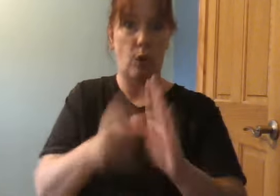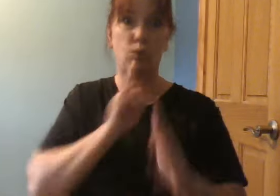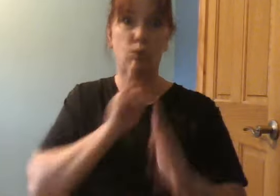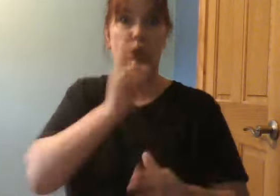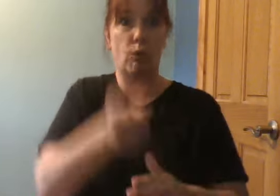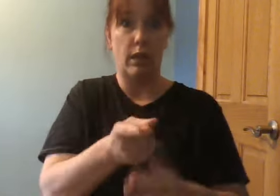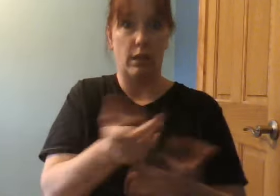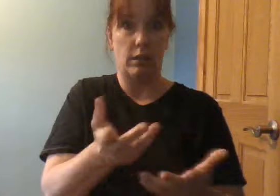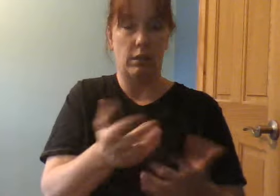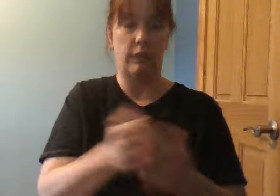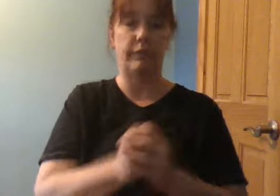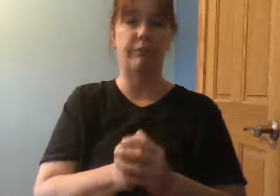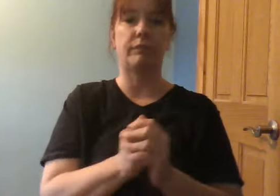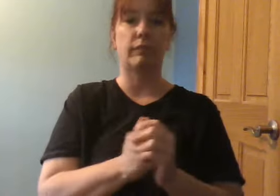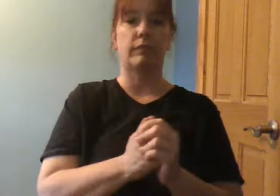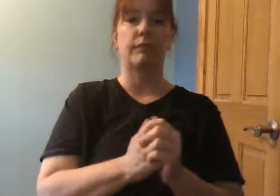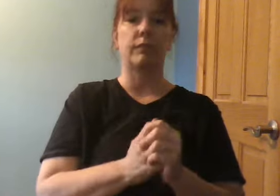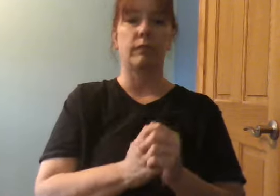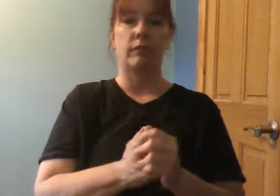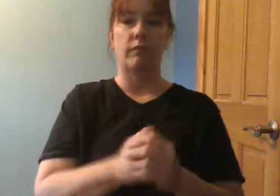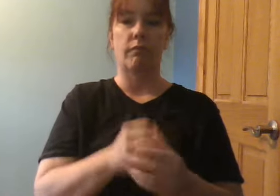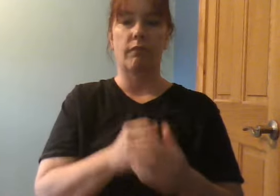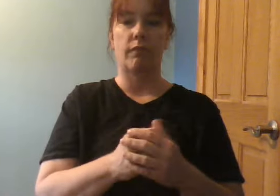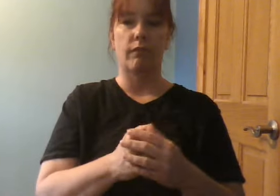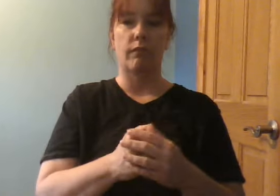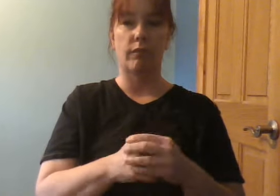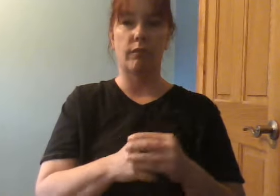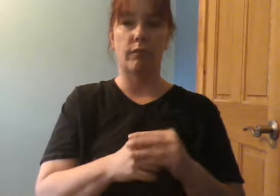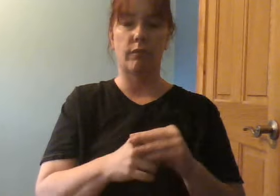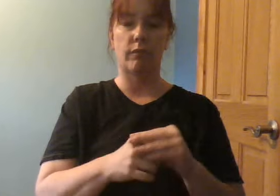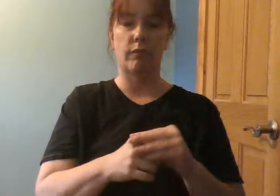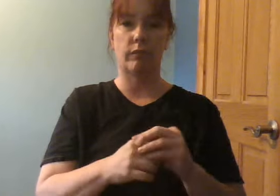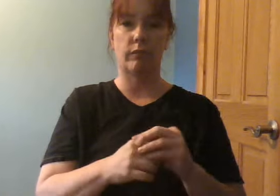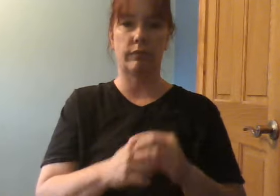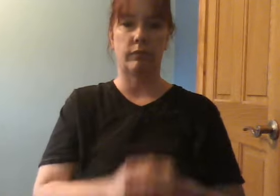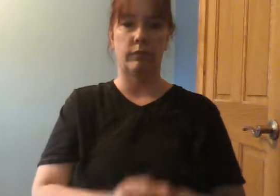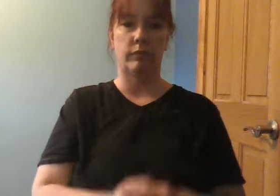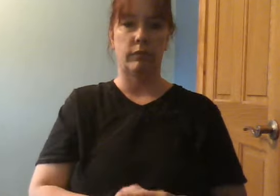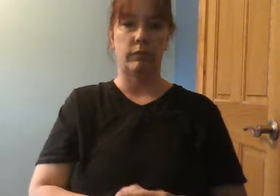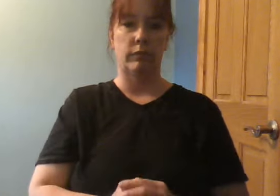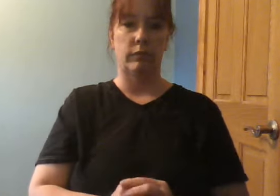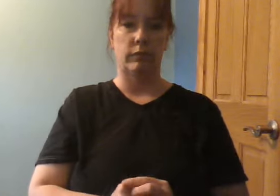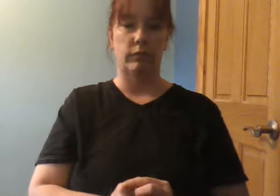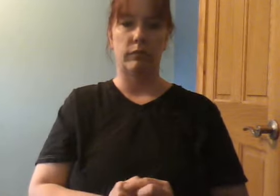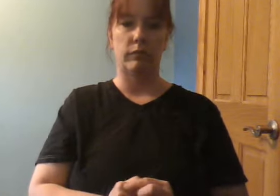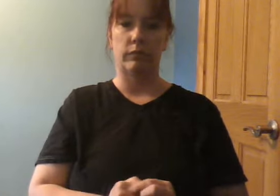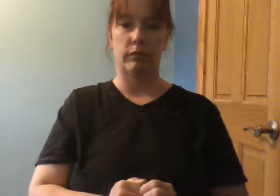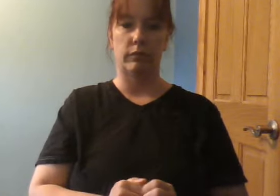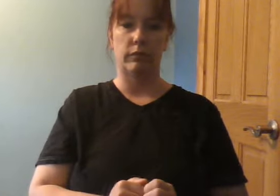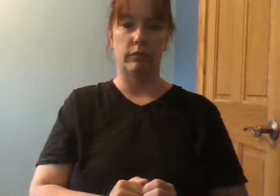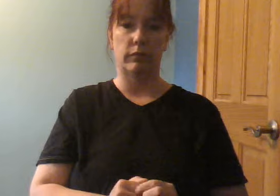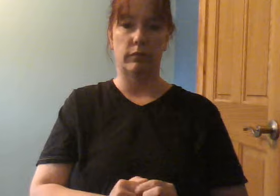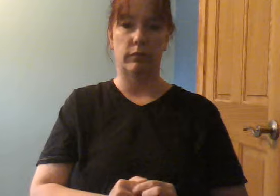over 18 without proving who I am, the cryptography to do that not only exists, it's extremely well known and well understood. Digital signatures,